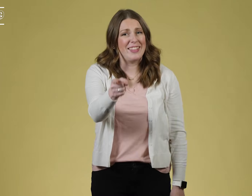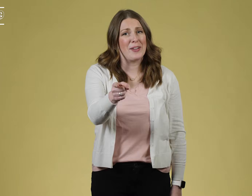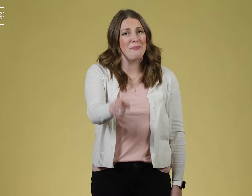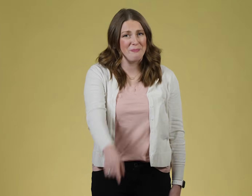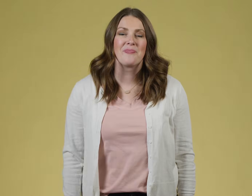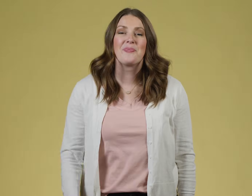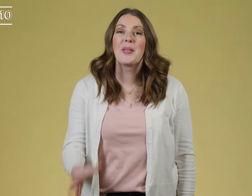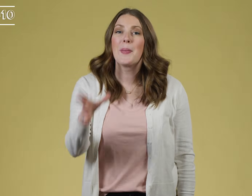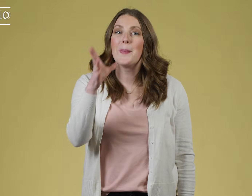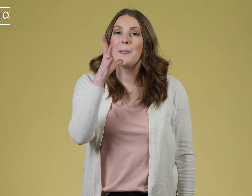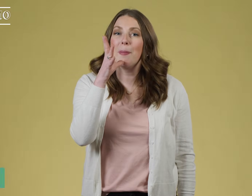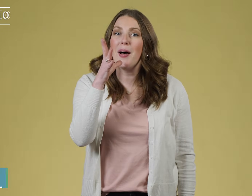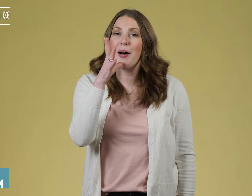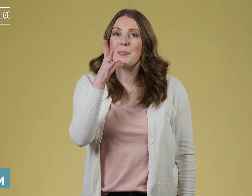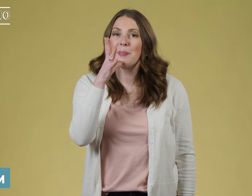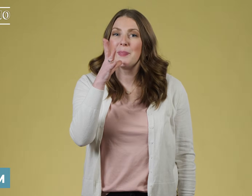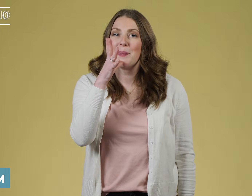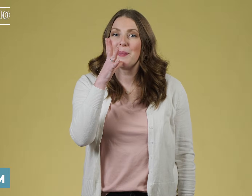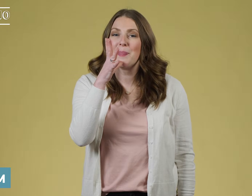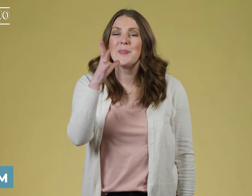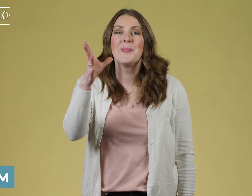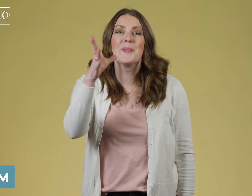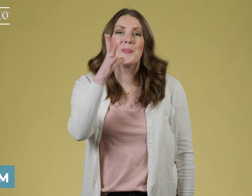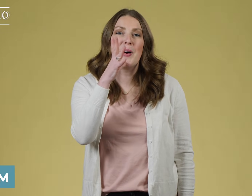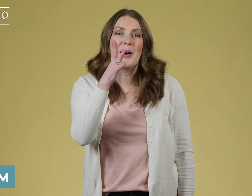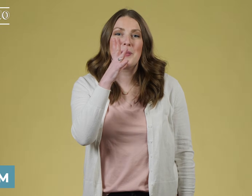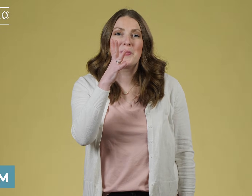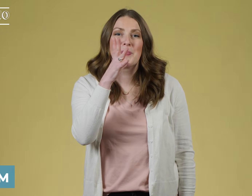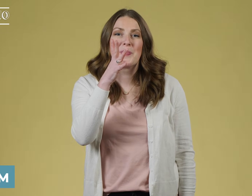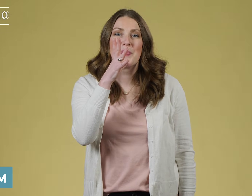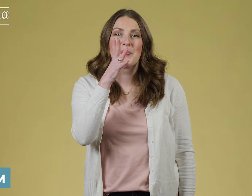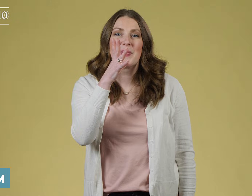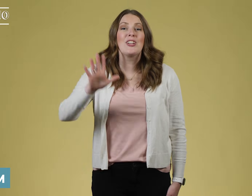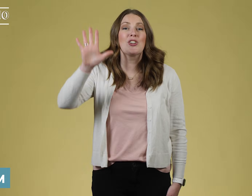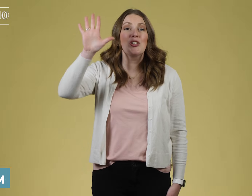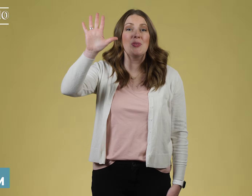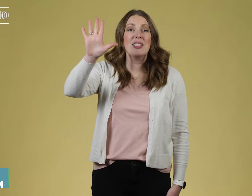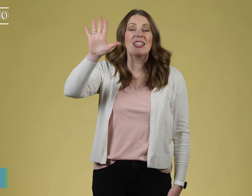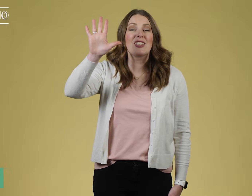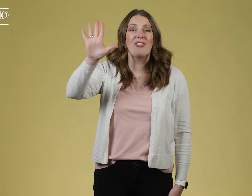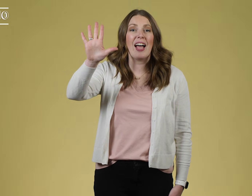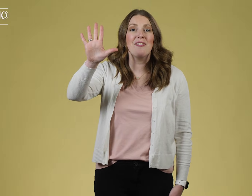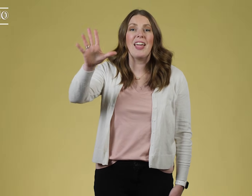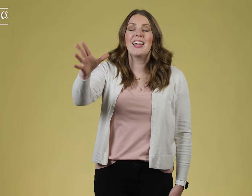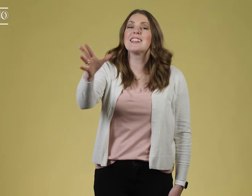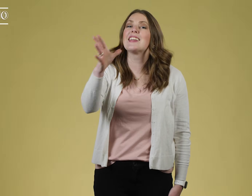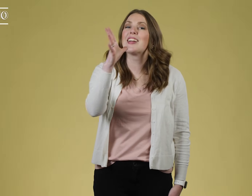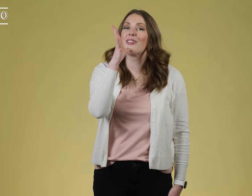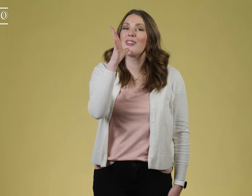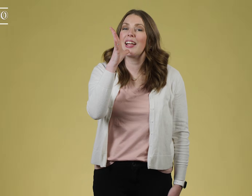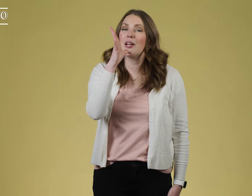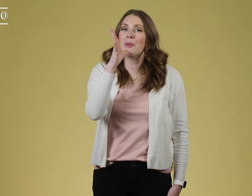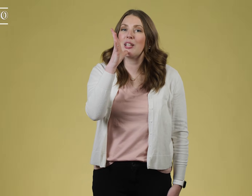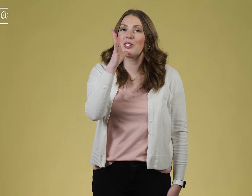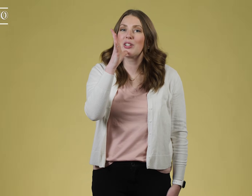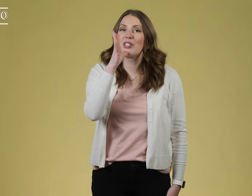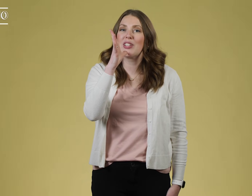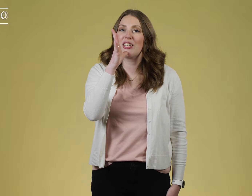them. Mom. Mom. You're using this 5 hand right up here to the